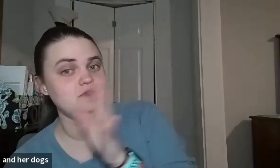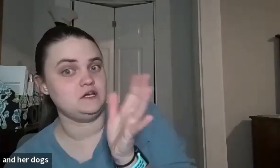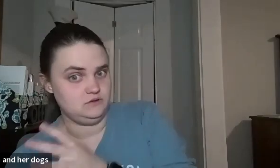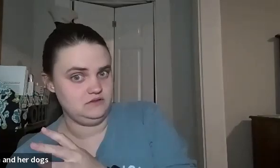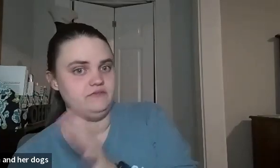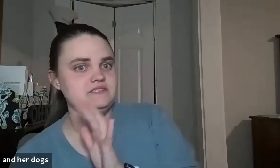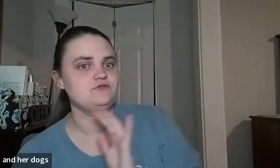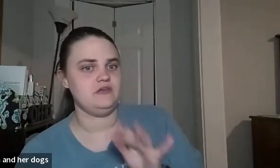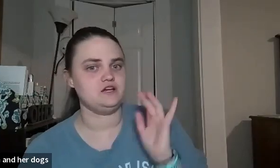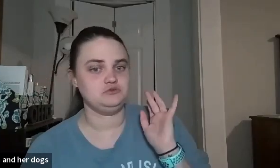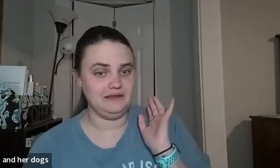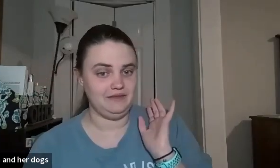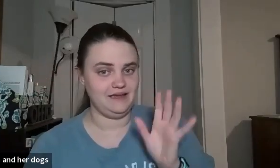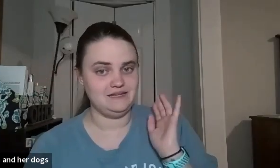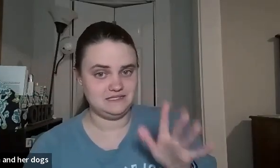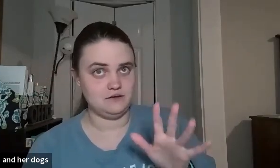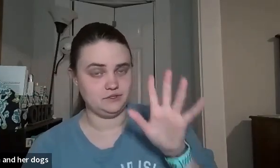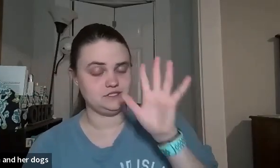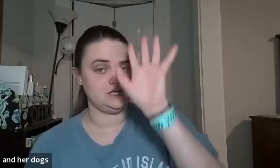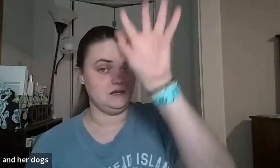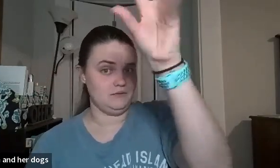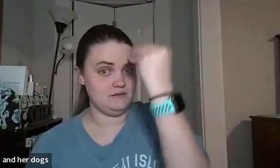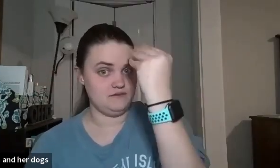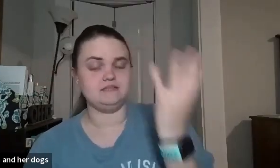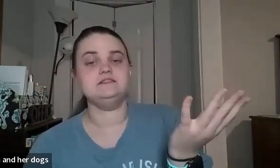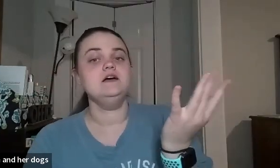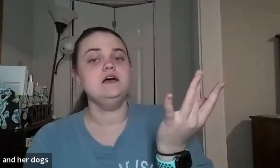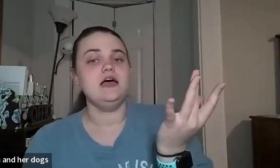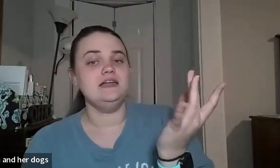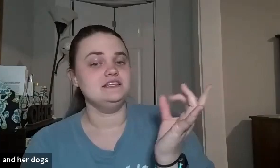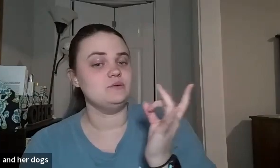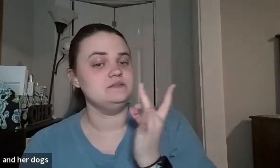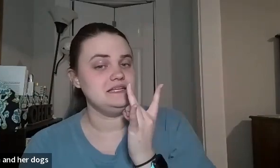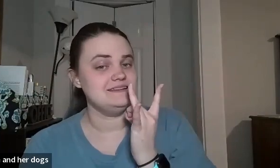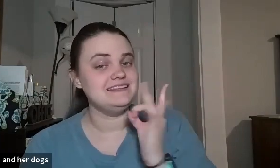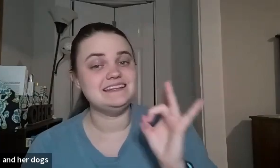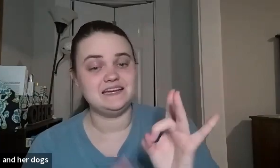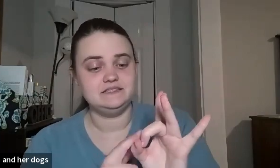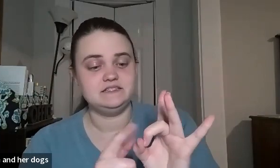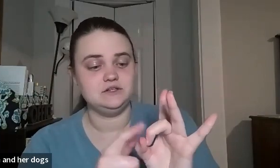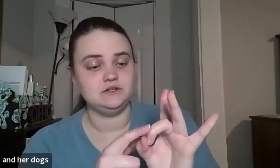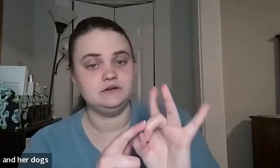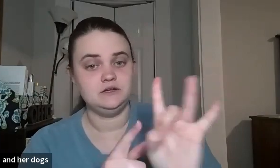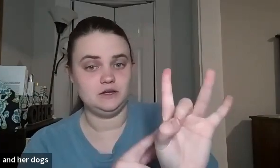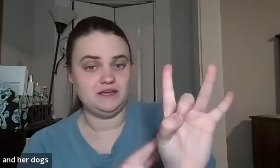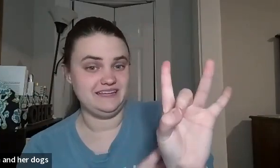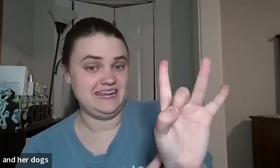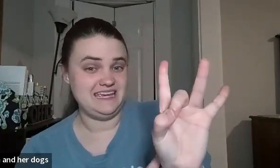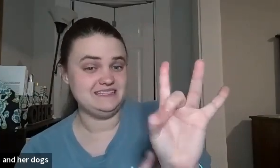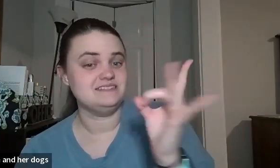that sort of thing. This is for the actual light itself, which is shining right in my face. And it's going to be light. You're gonna make like an 8